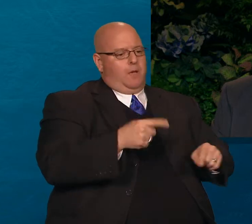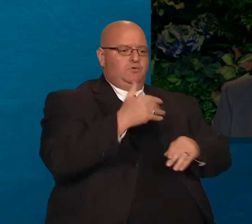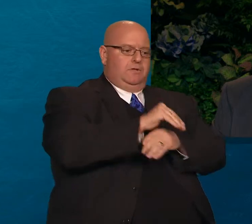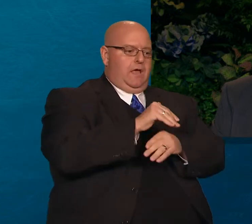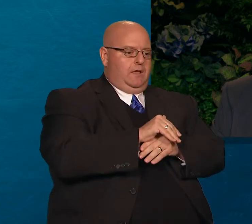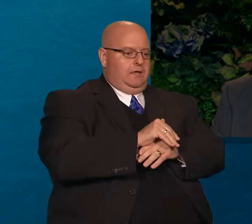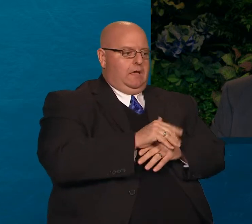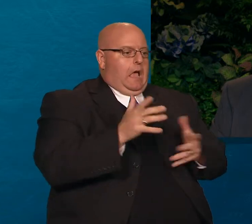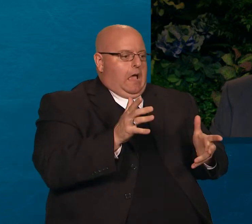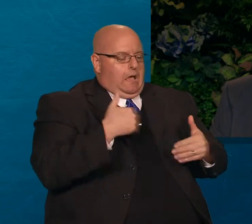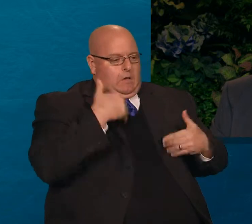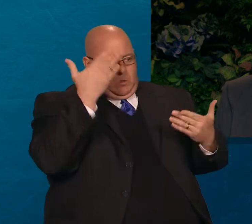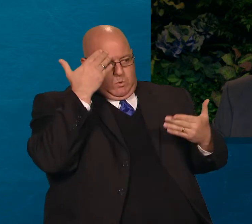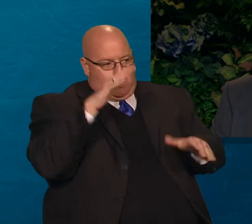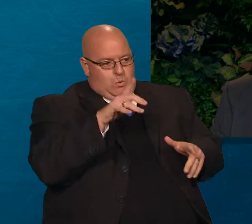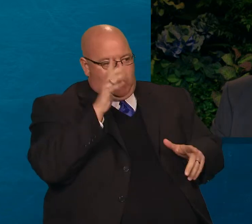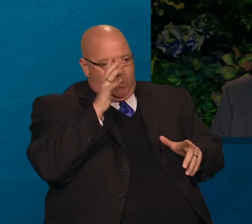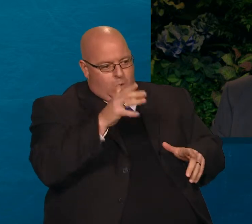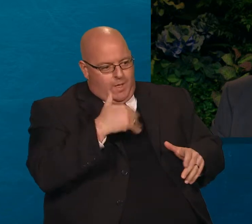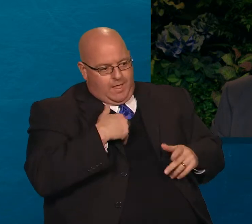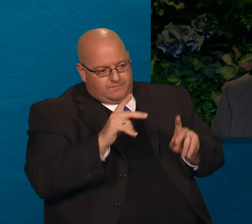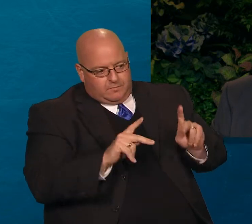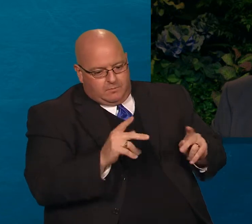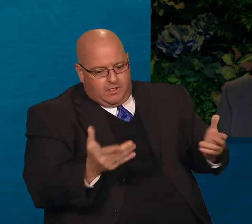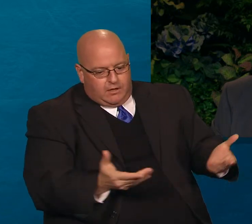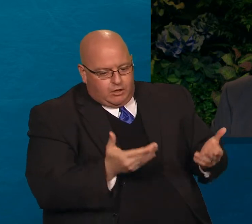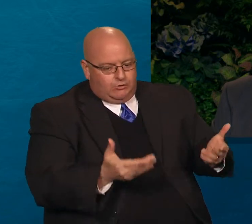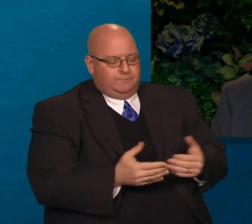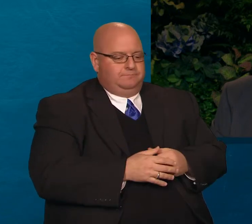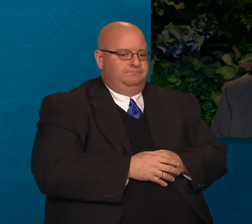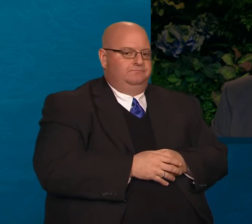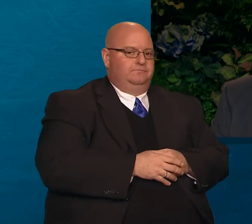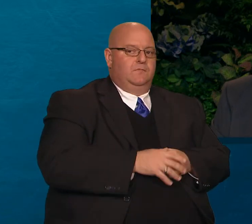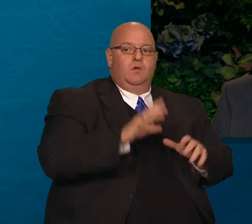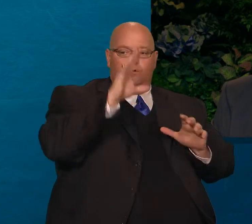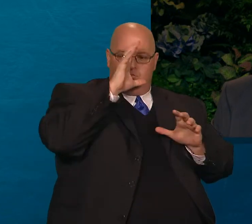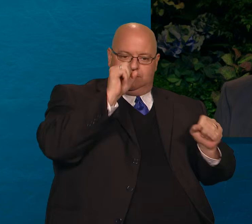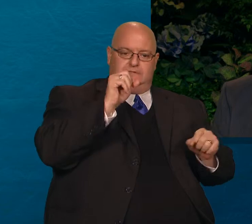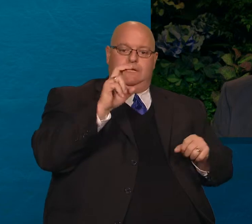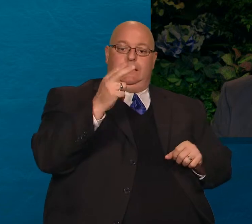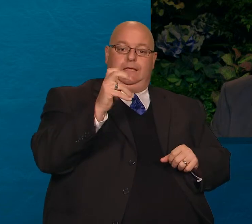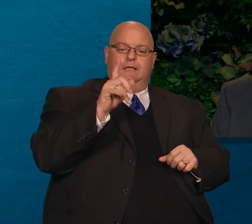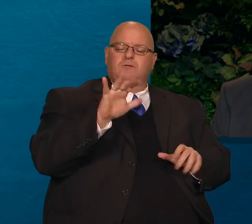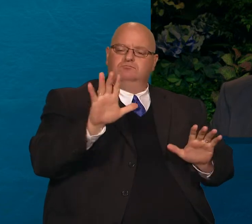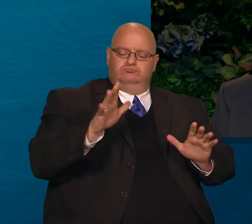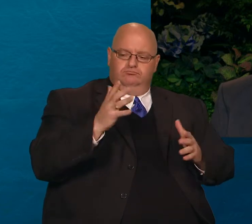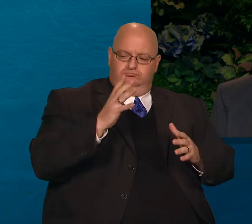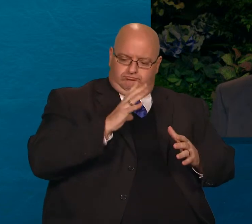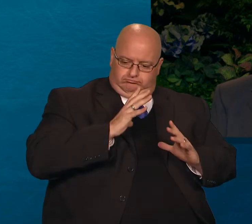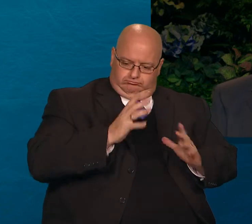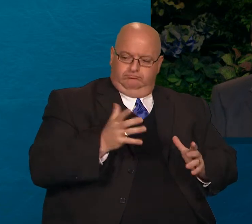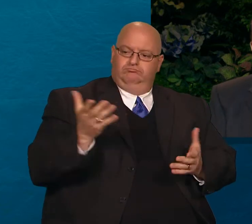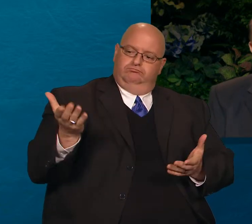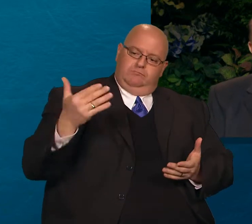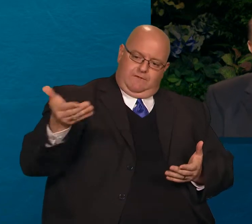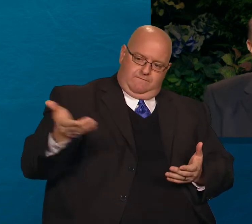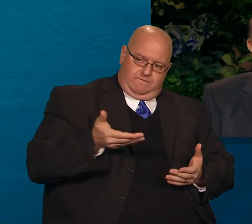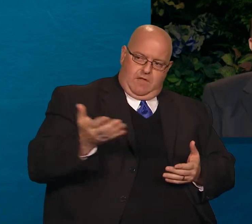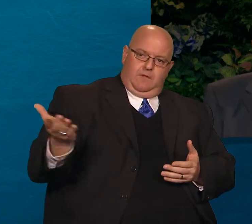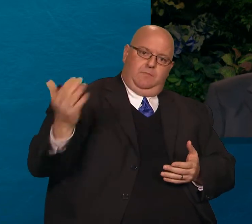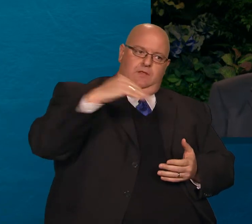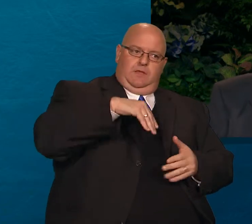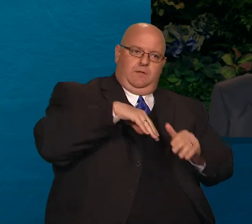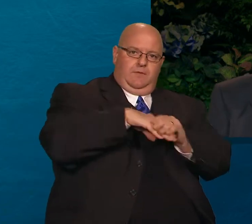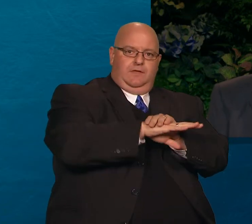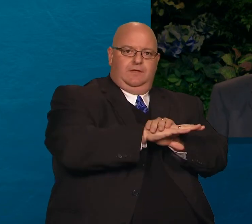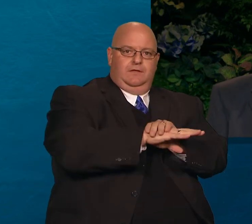tonight. I didn't know you'd be entertaining company." President Hinckley graciously invited the home teacher to